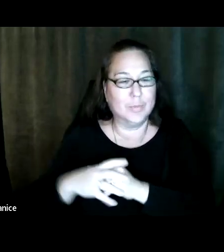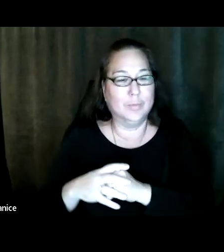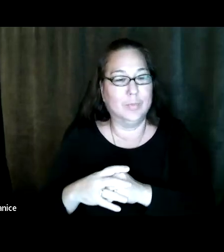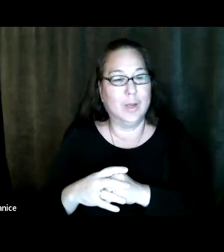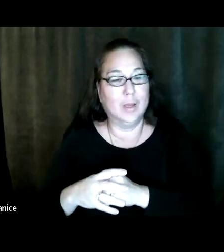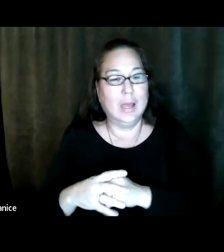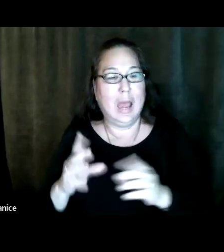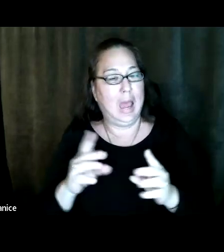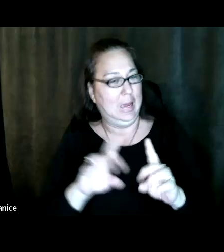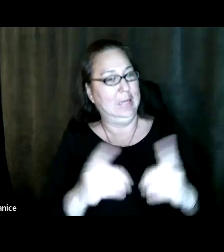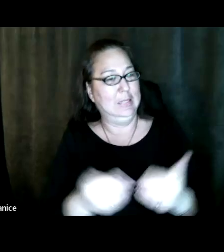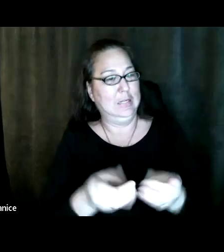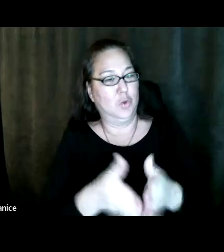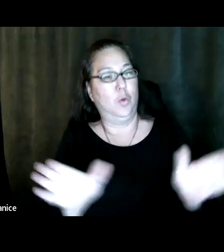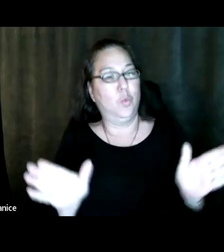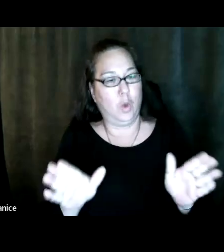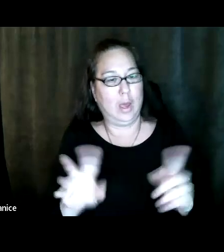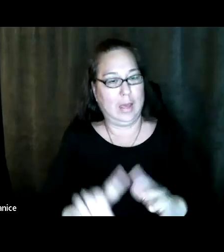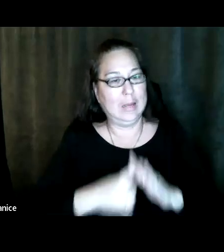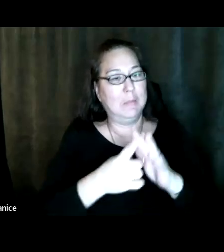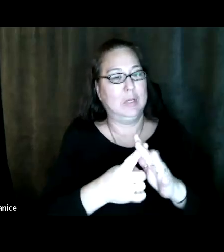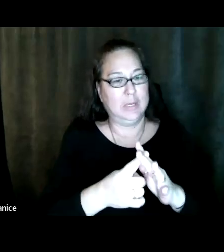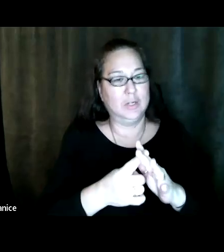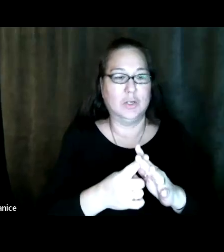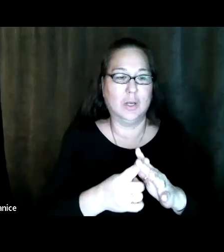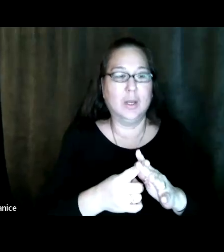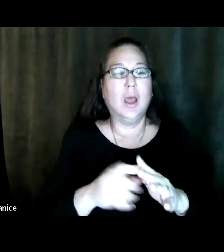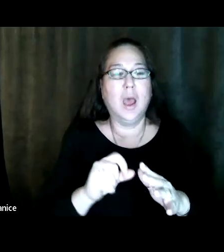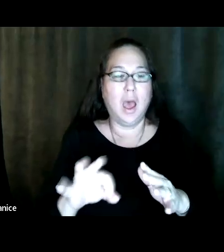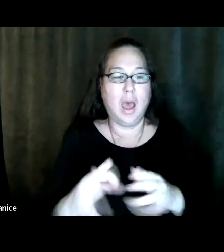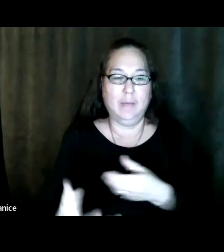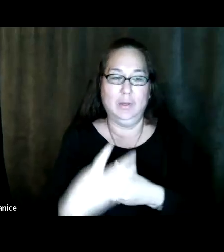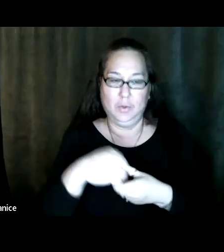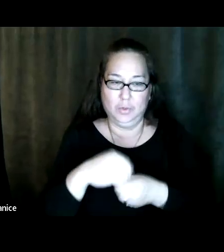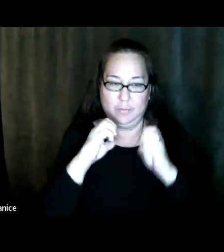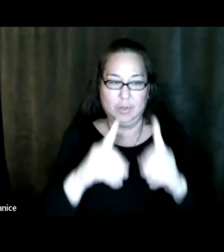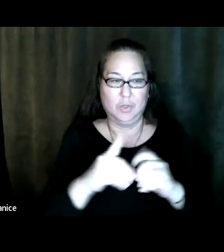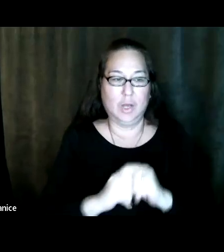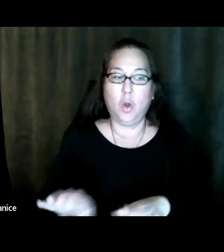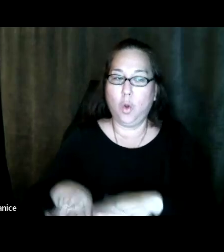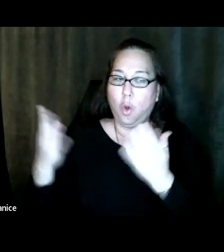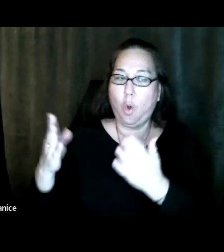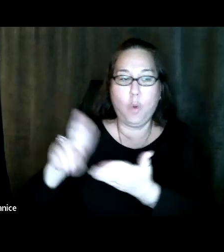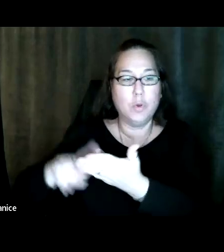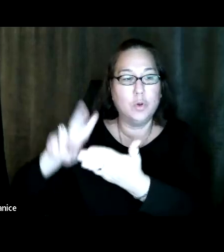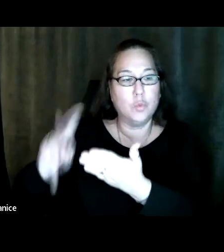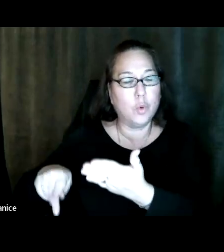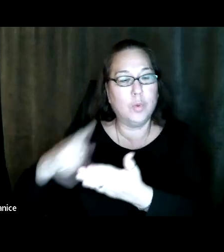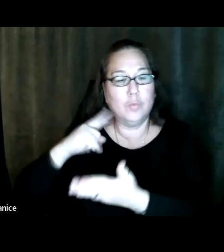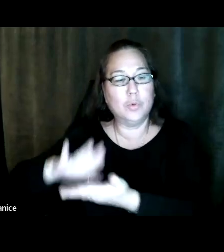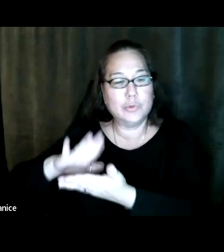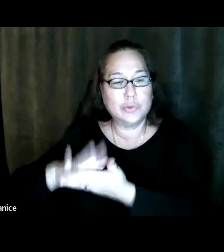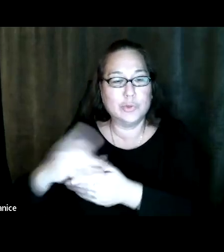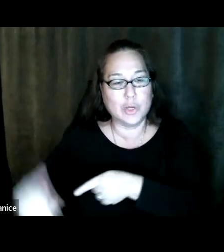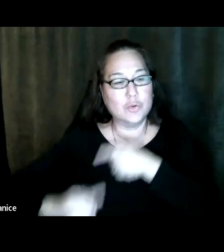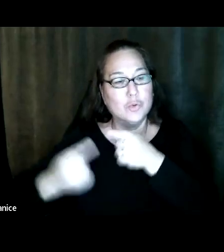education, our open enrollment schools struggling to attract neighborhood students, the disparities in student achievements